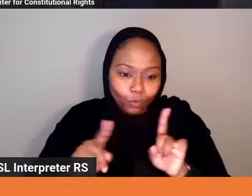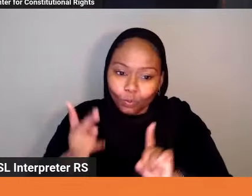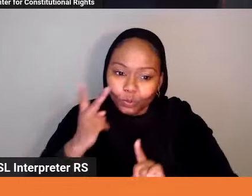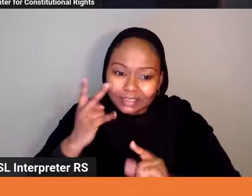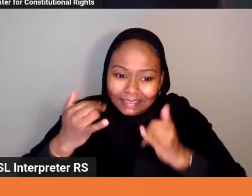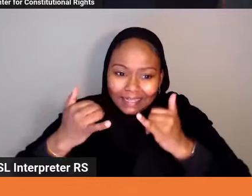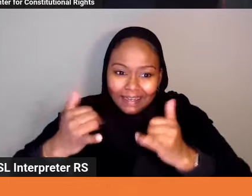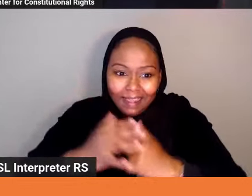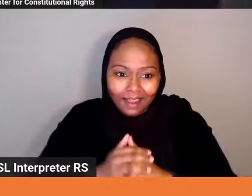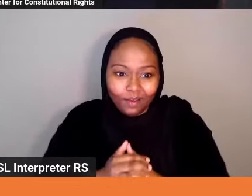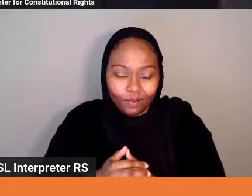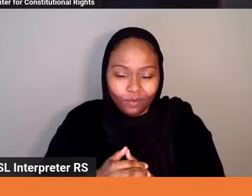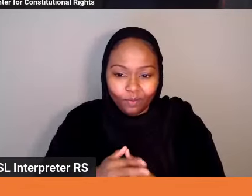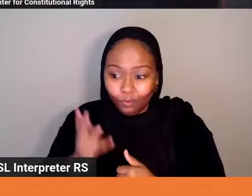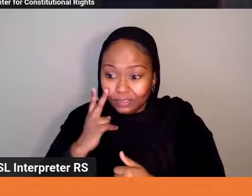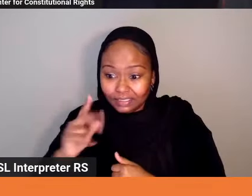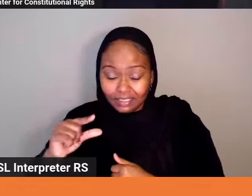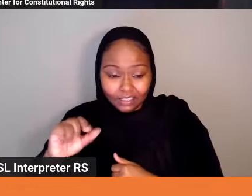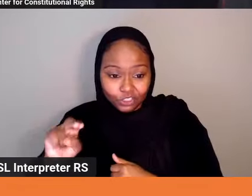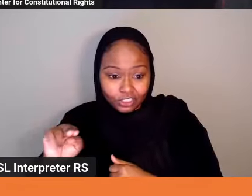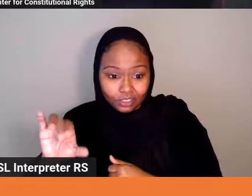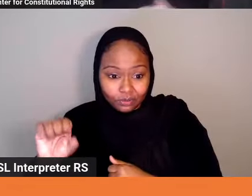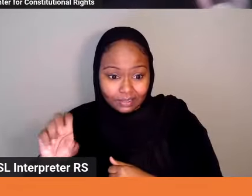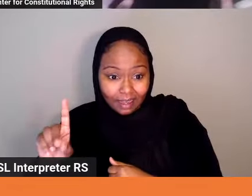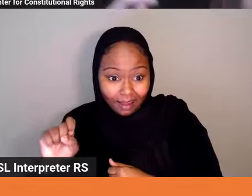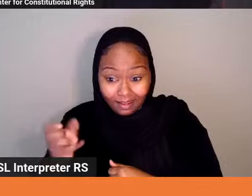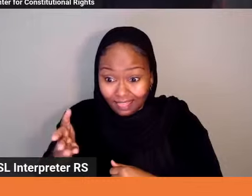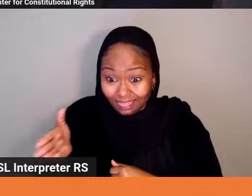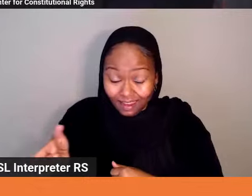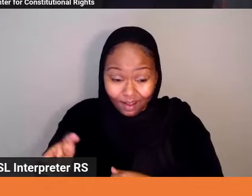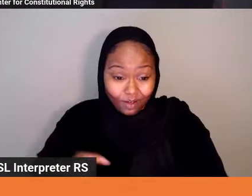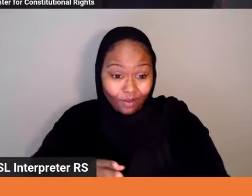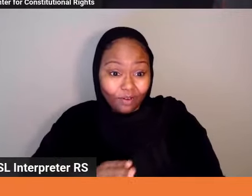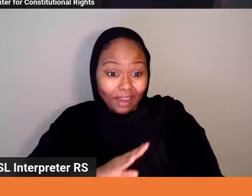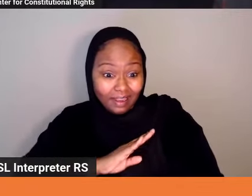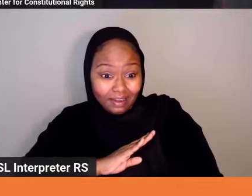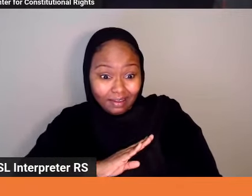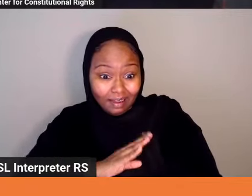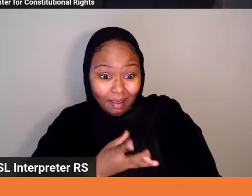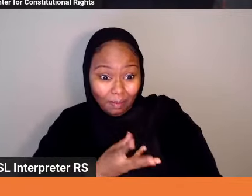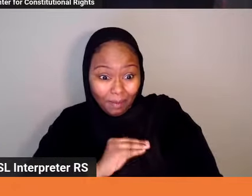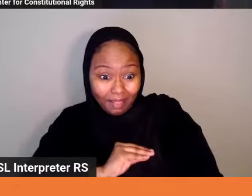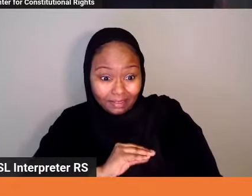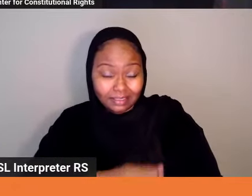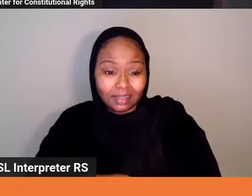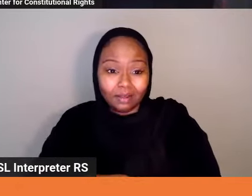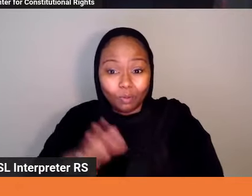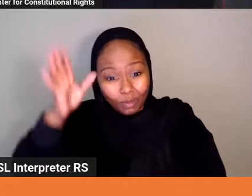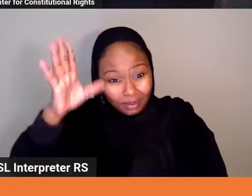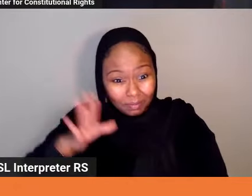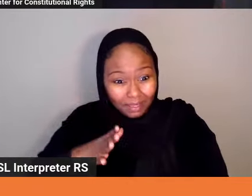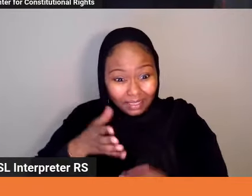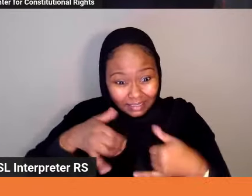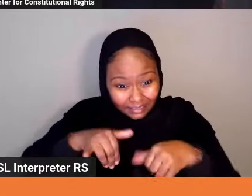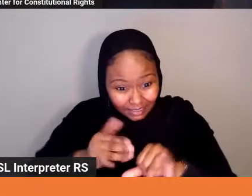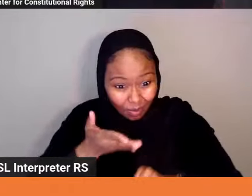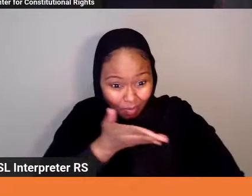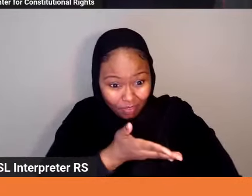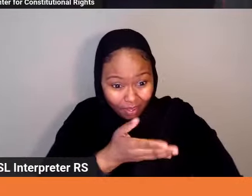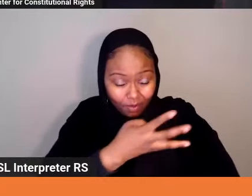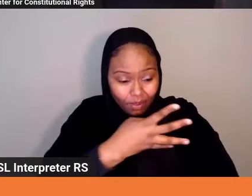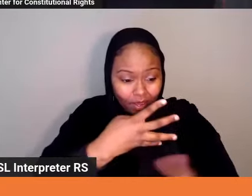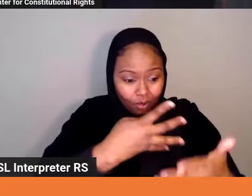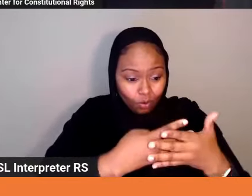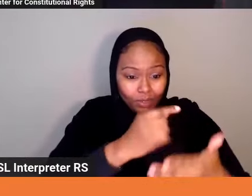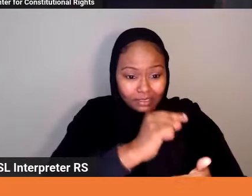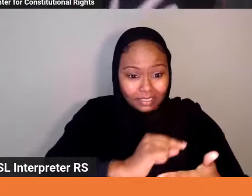of genocide in Palestine and Guantanamo, with men still there for decades without charge, who